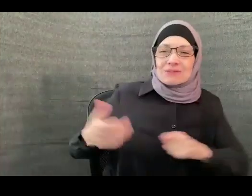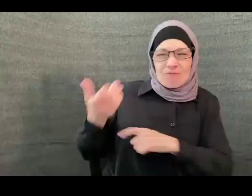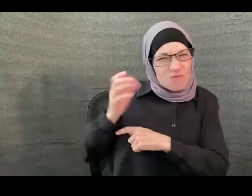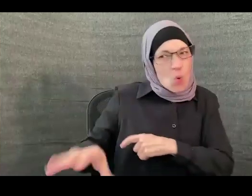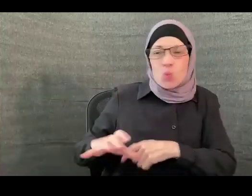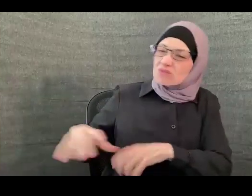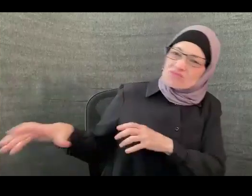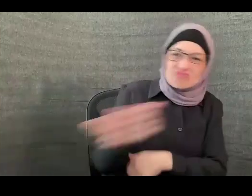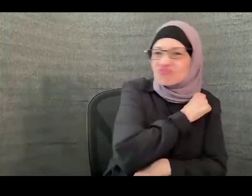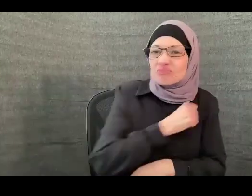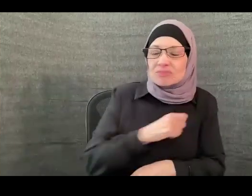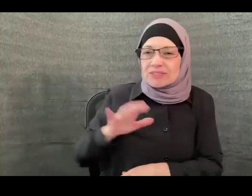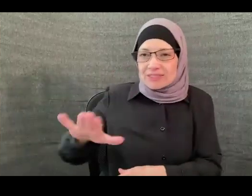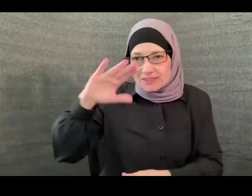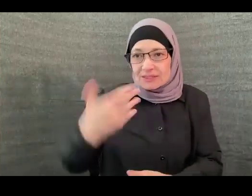badly prosecuted.